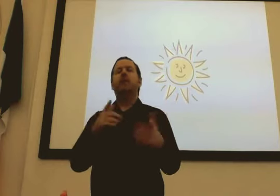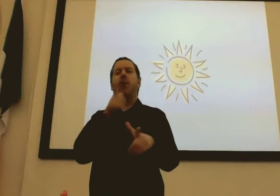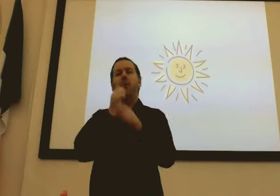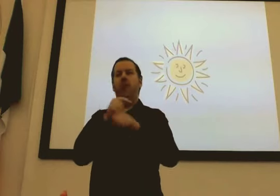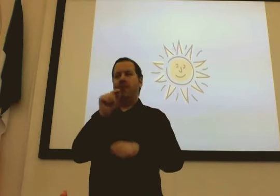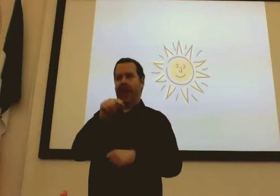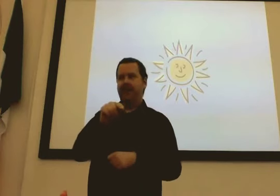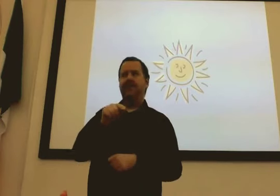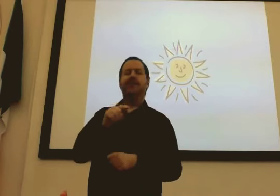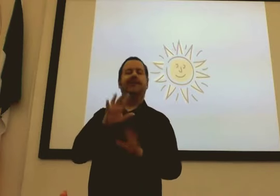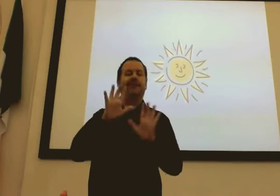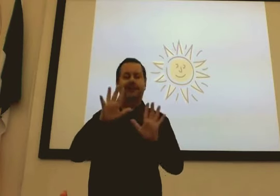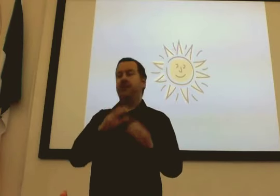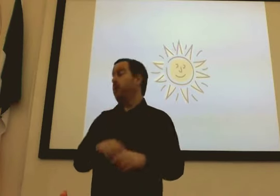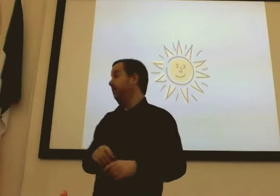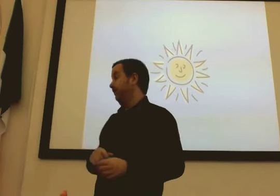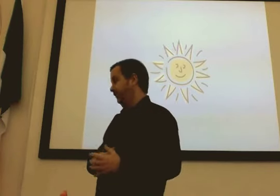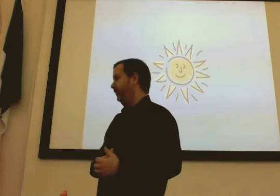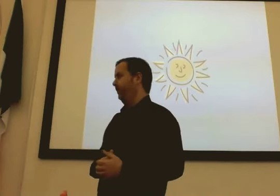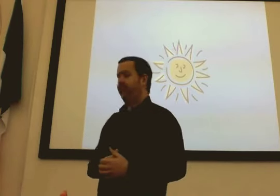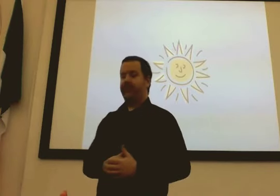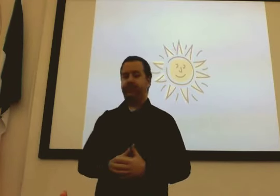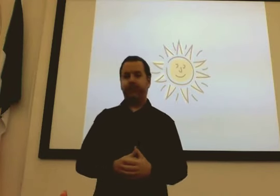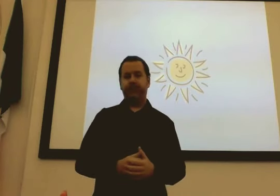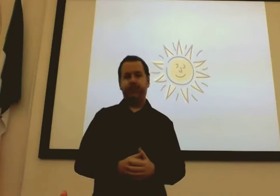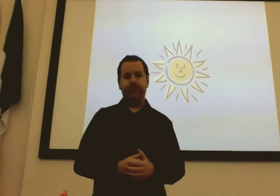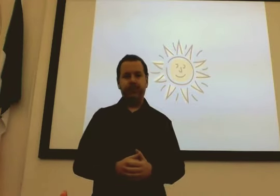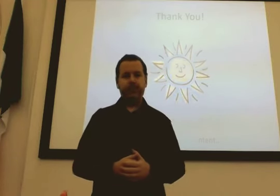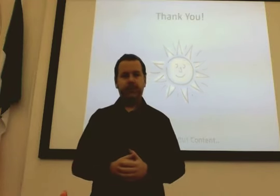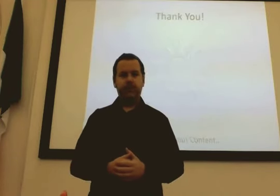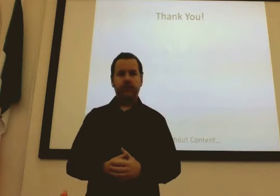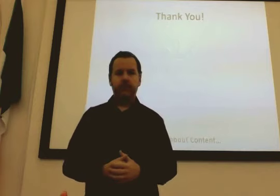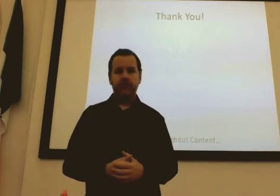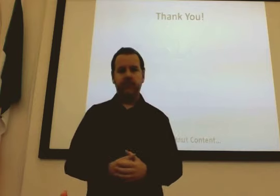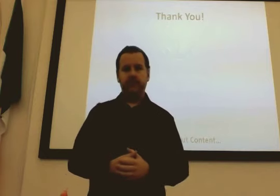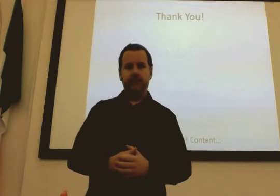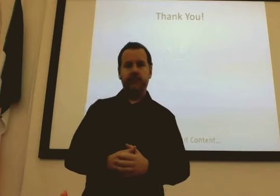But I suppose I'm going to delve into the issue now and you'll see what I'm talking about.